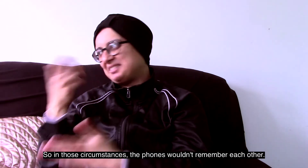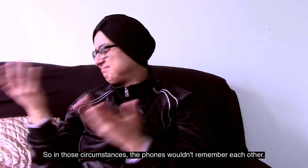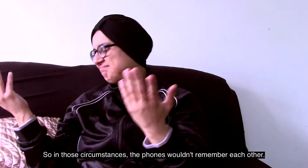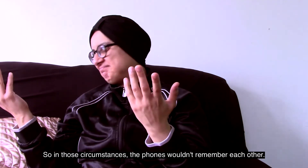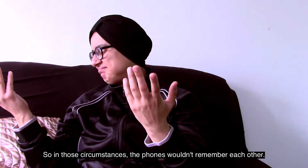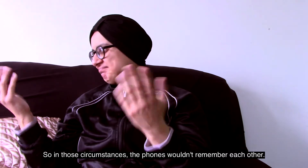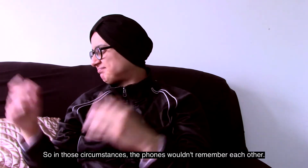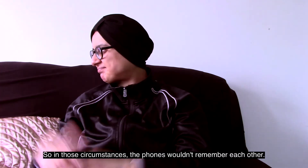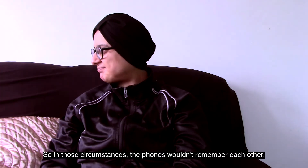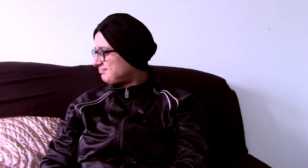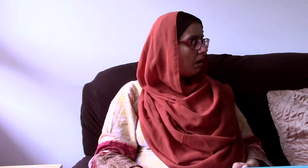other.